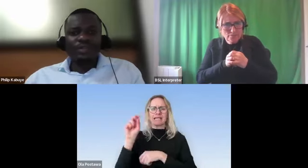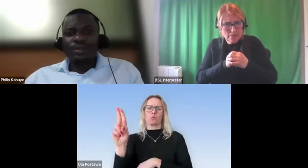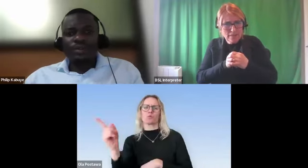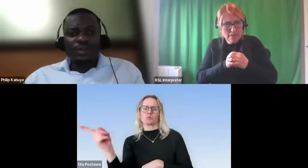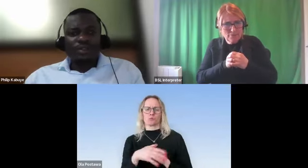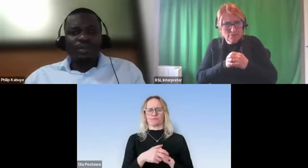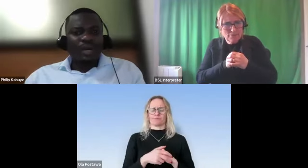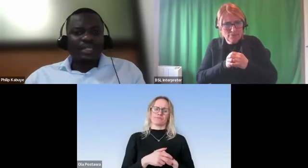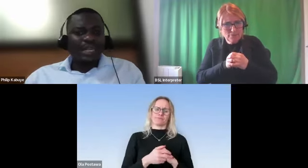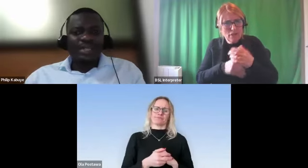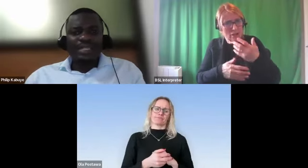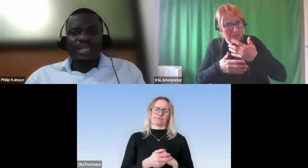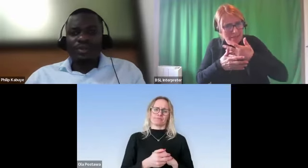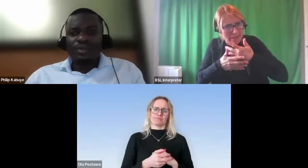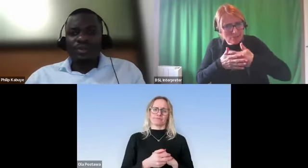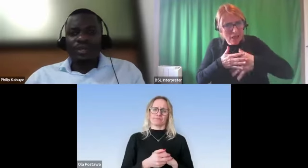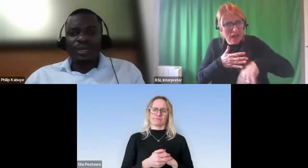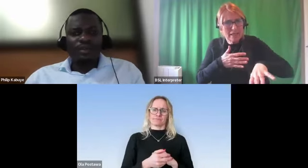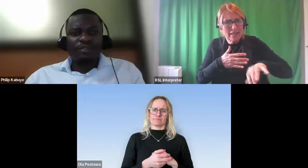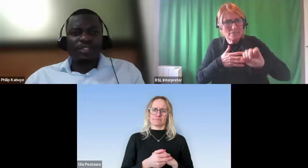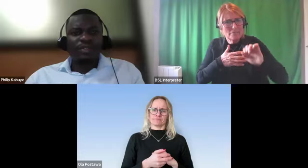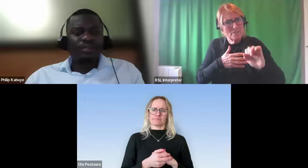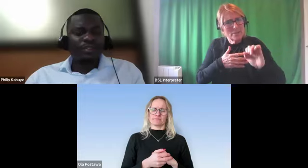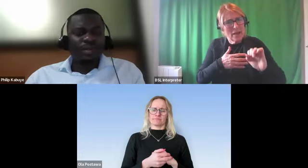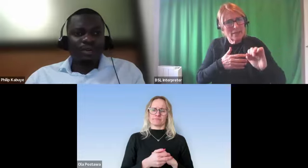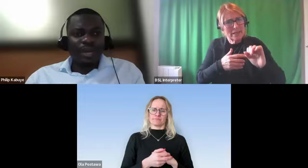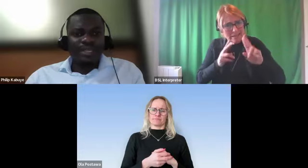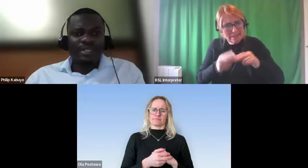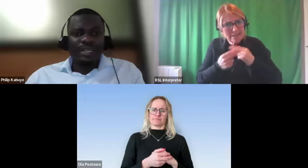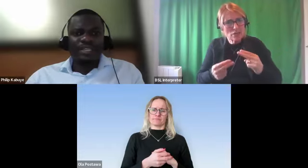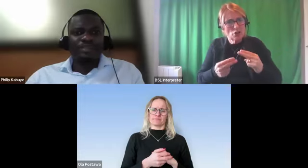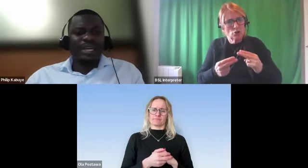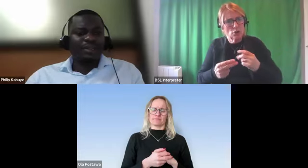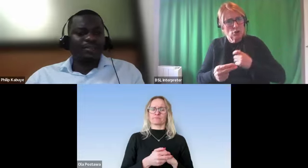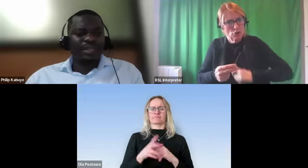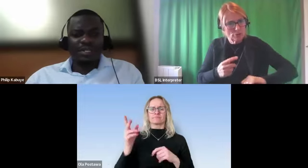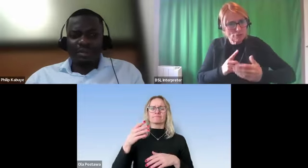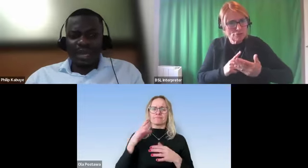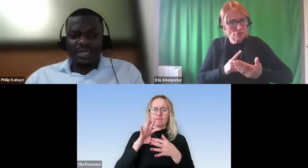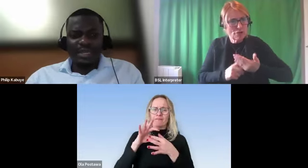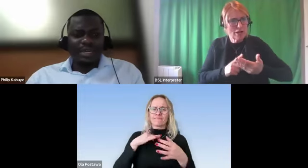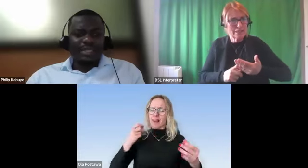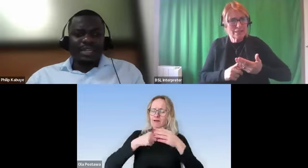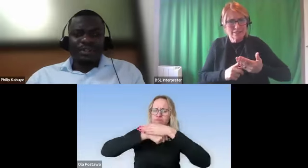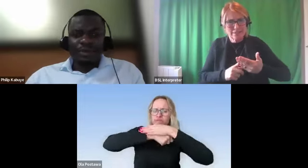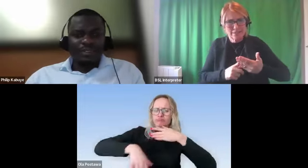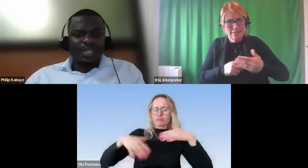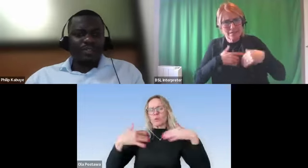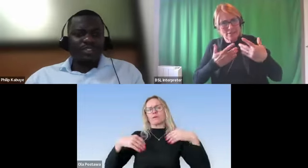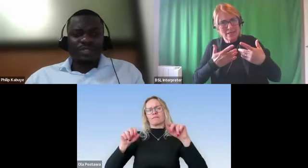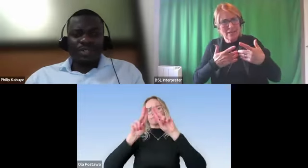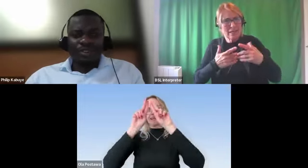the international frameworks like the International Convention on Human Rights, the EU Charter on Fundamental Rights,